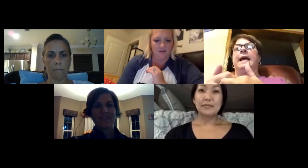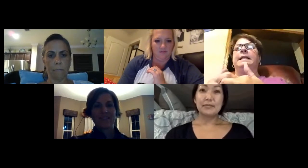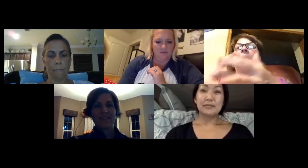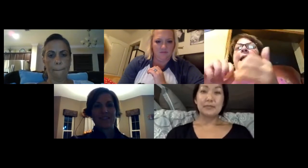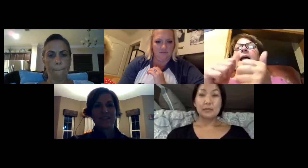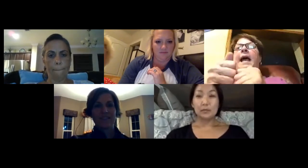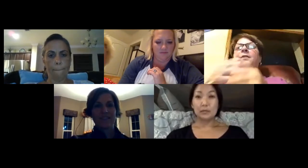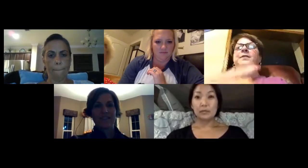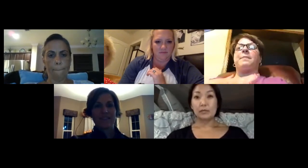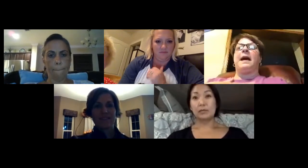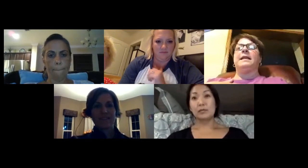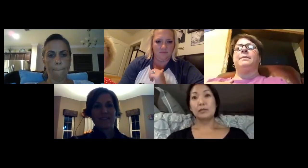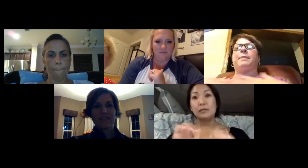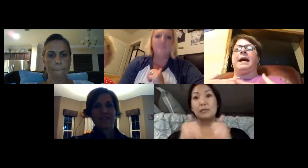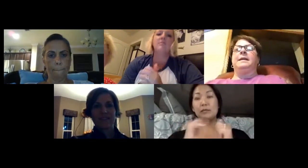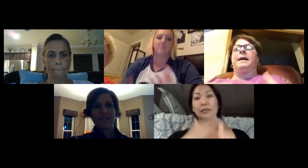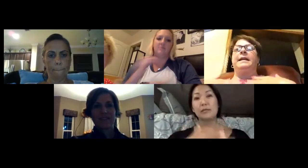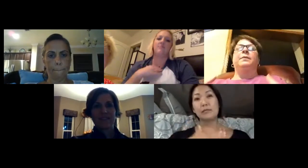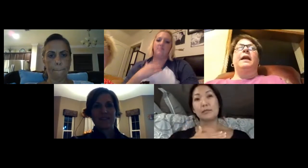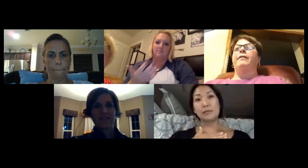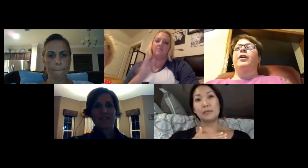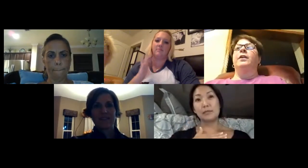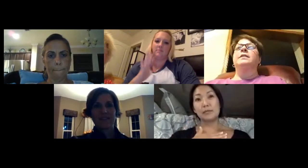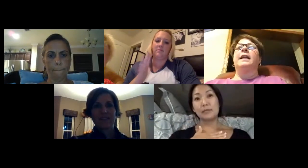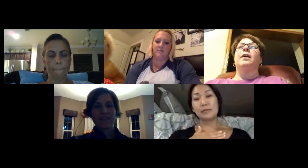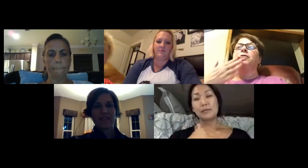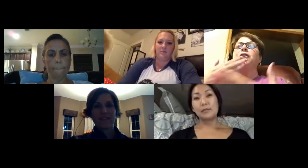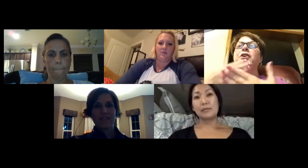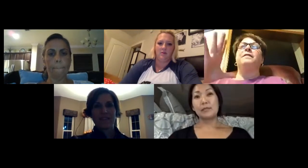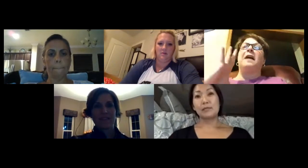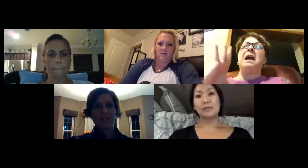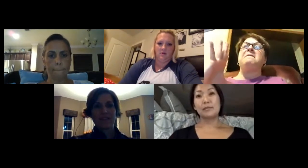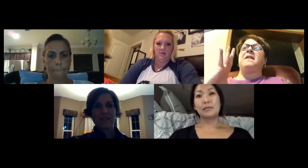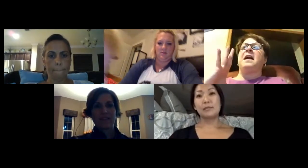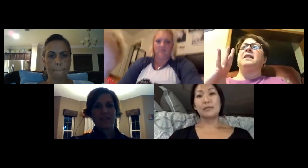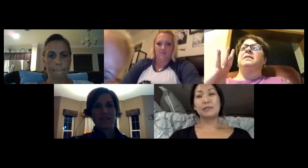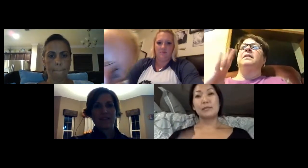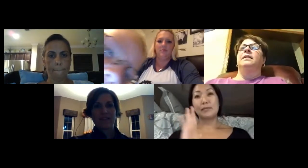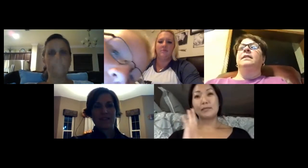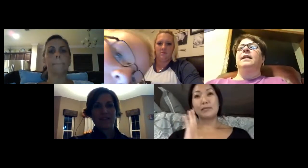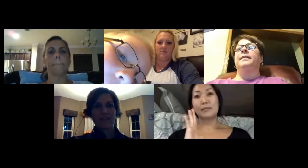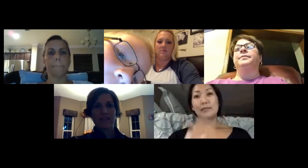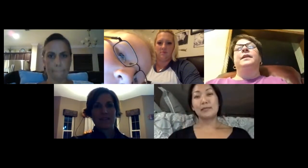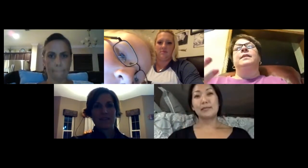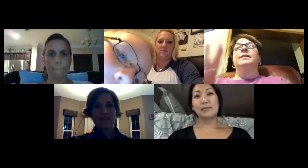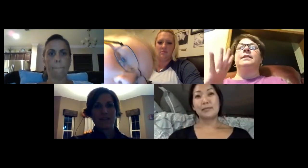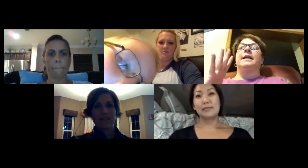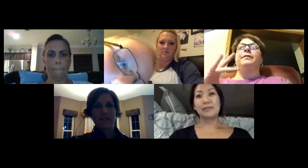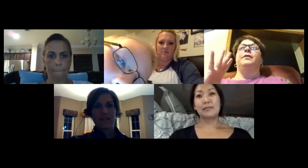like, how's the body, whatever. They'll say, oh, good, fine, fine. Yeah. This is a sign for, oh,